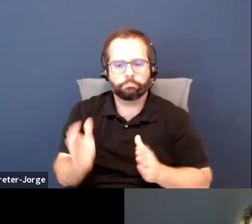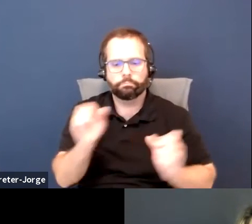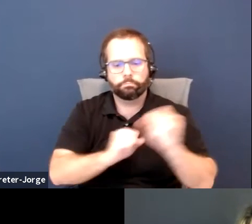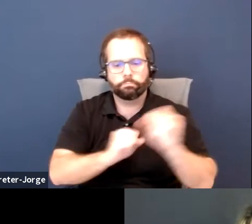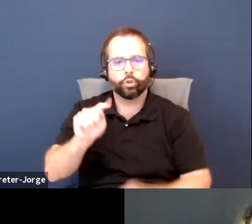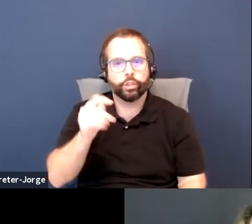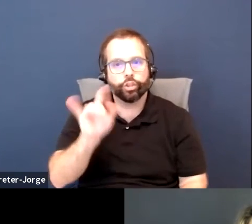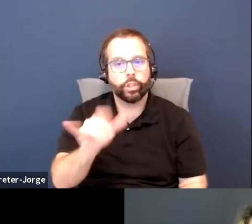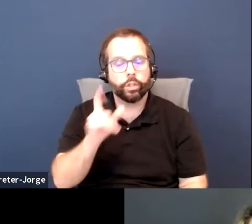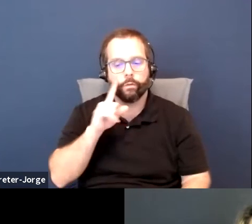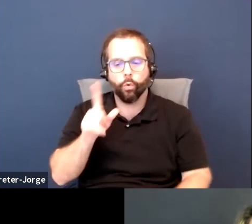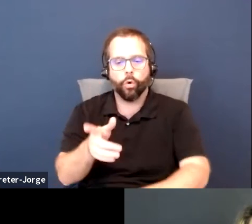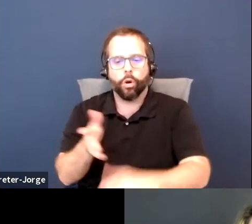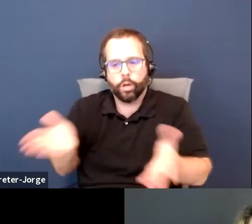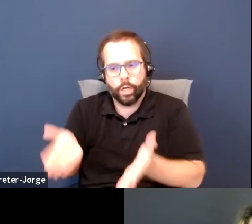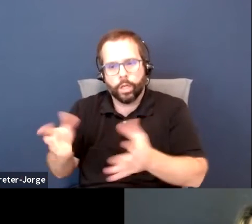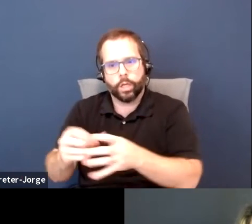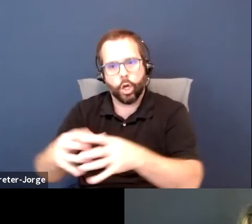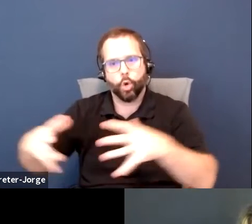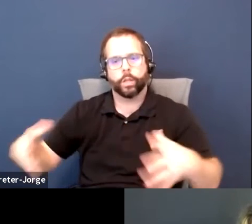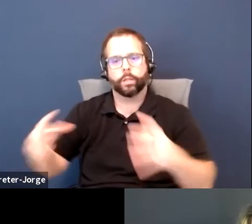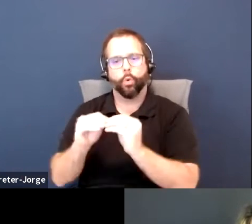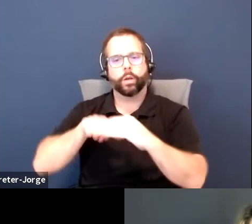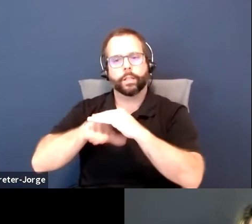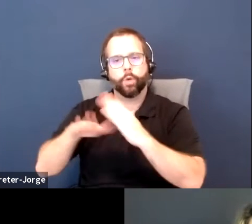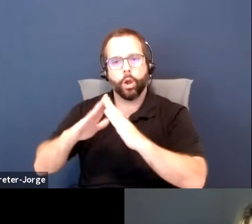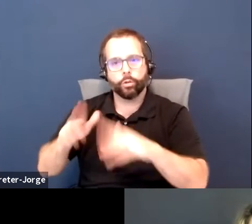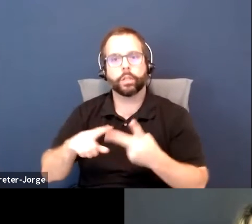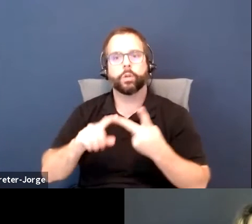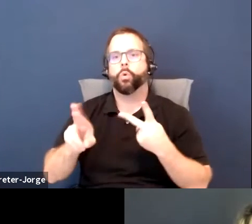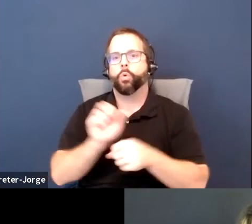increase accessible housing. They can work with centers to go in and do